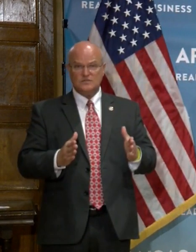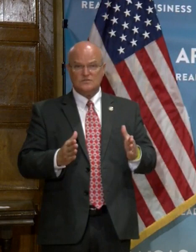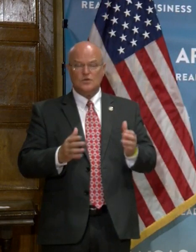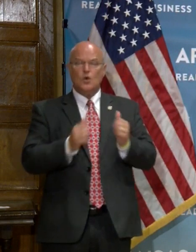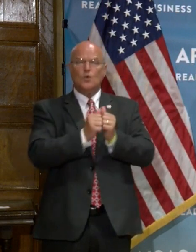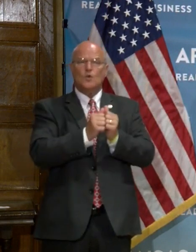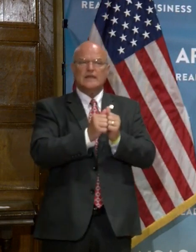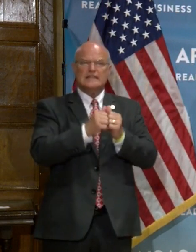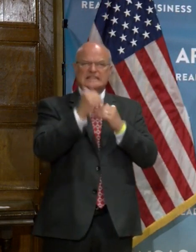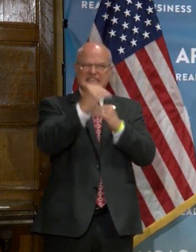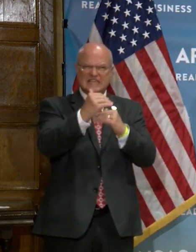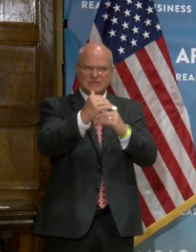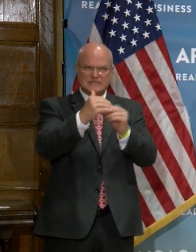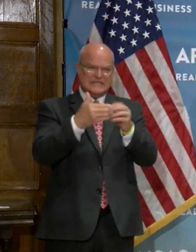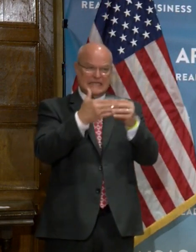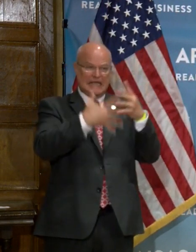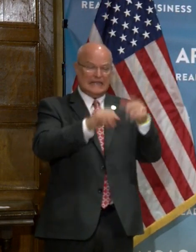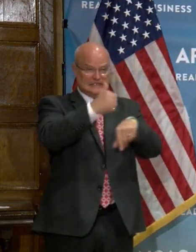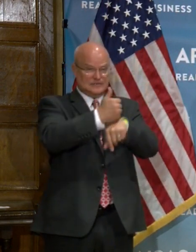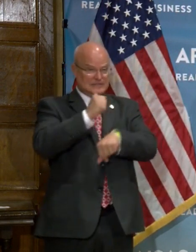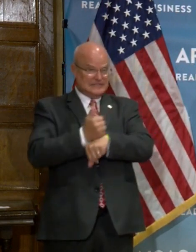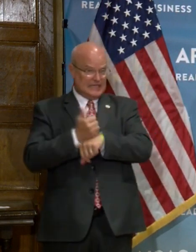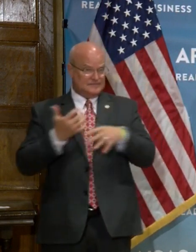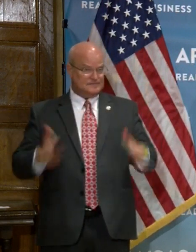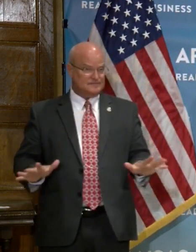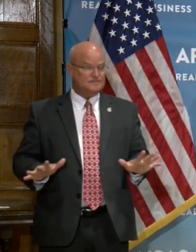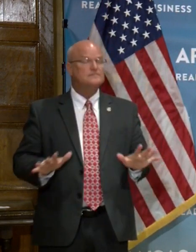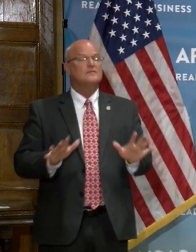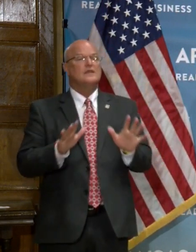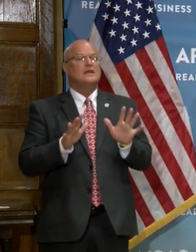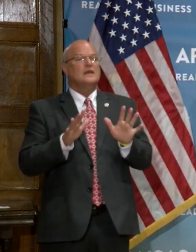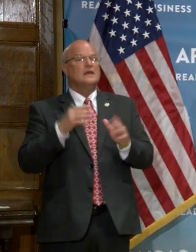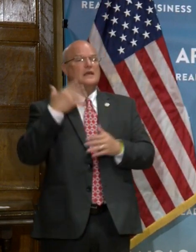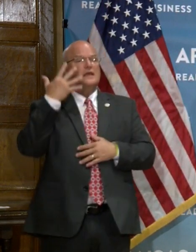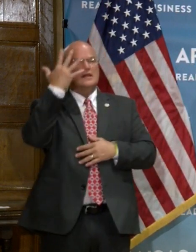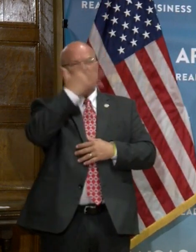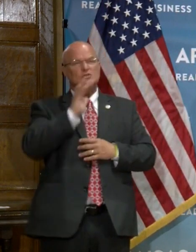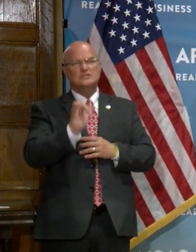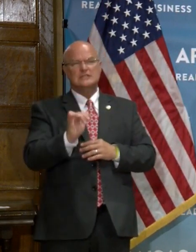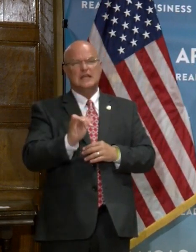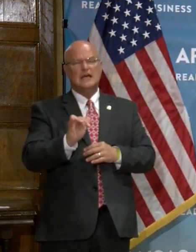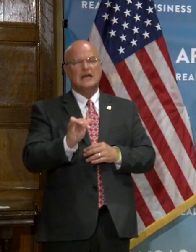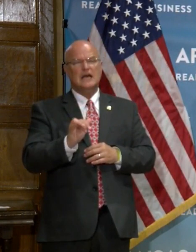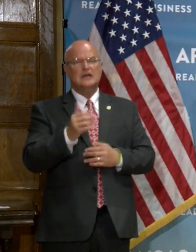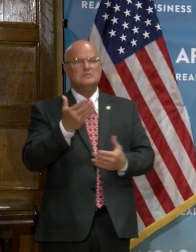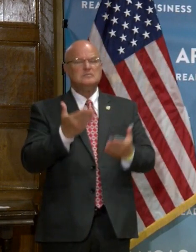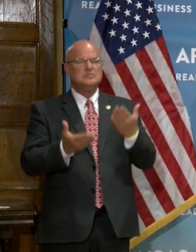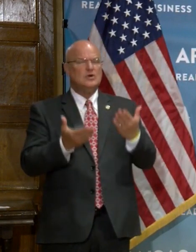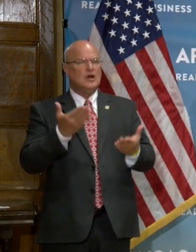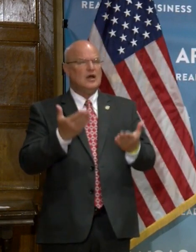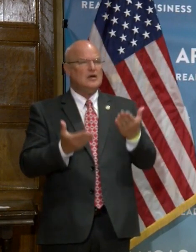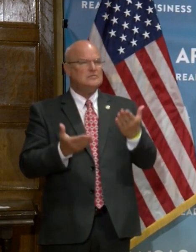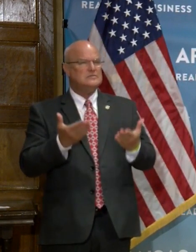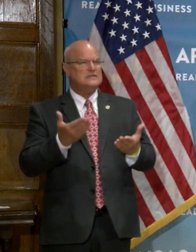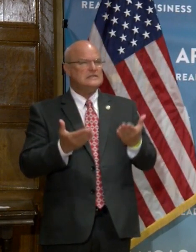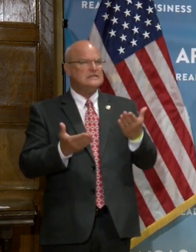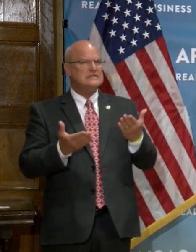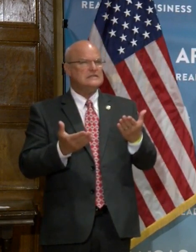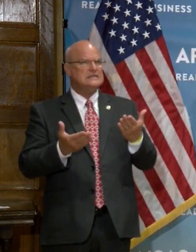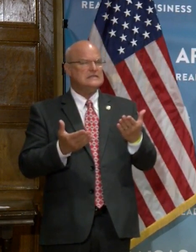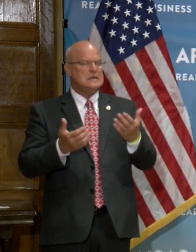the restrictions and guidelines that have been set. It looks like probably about,